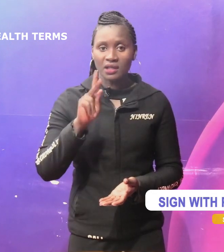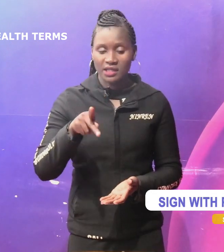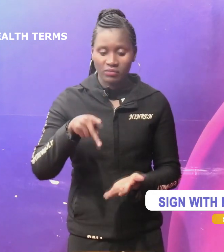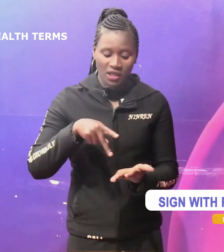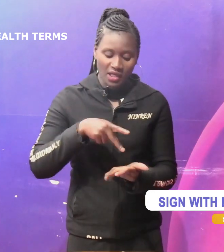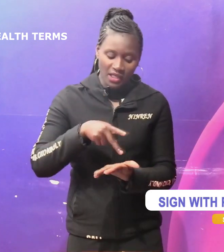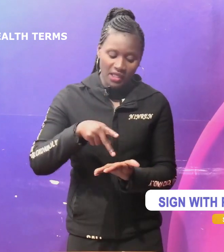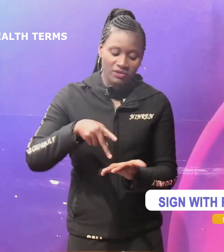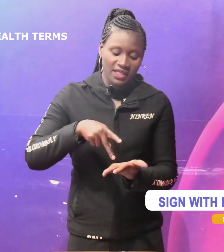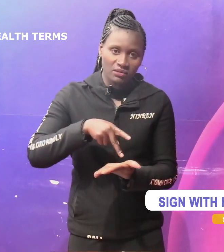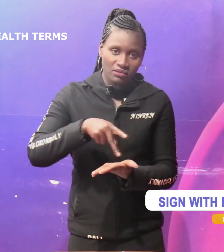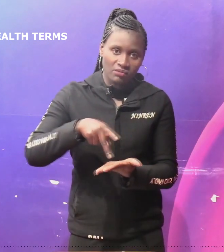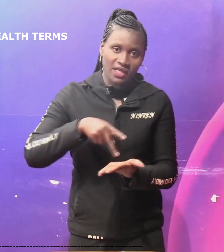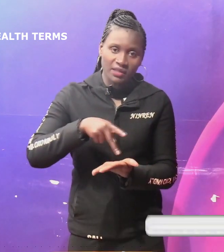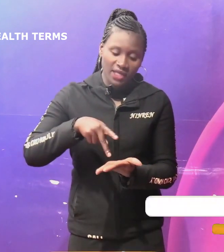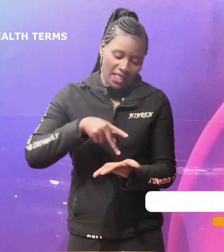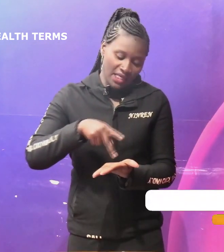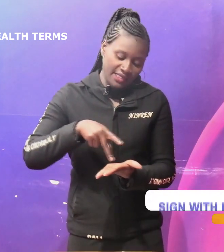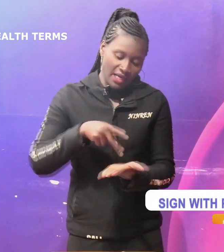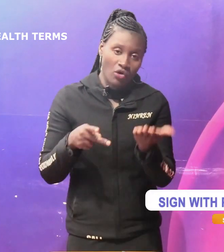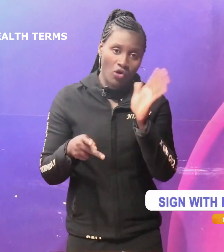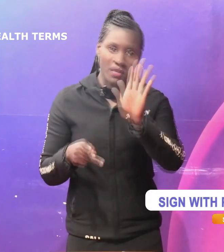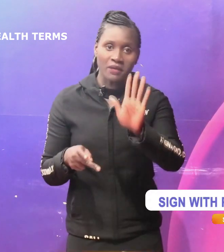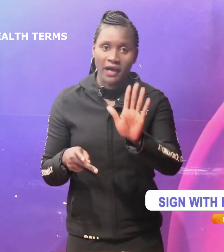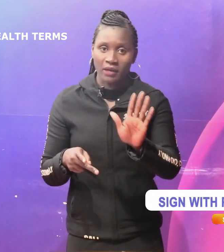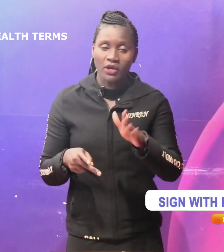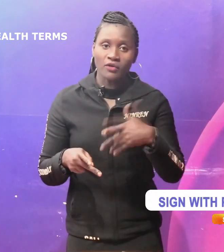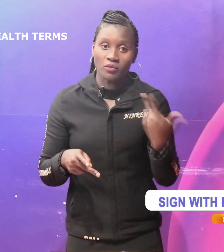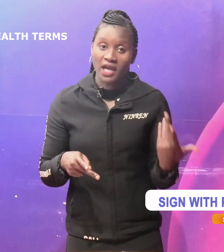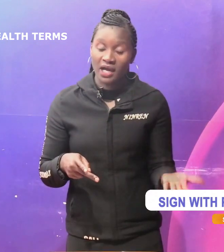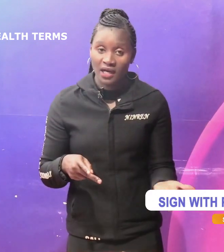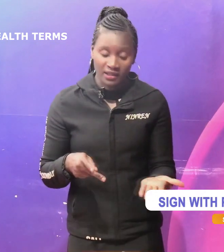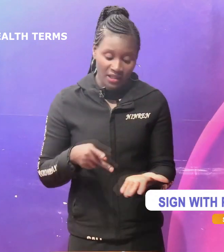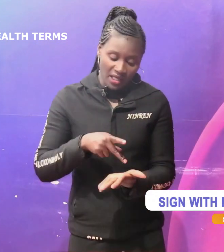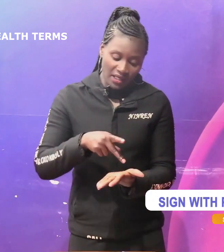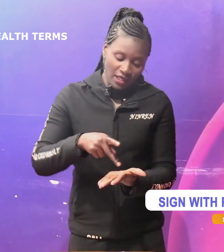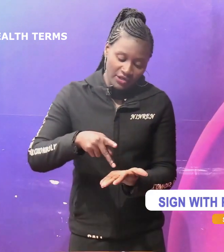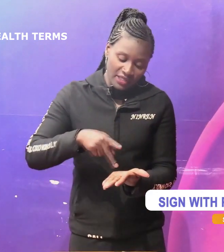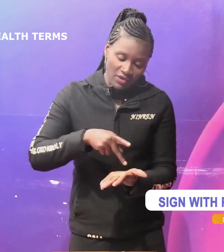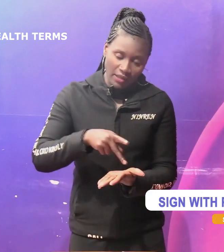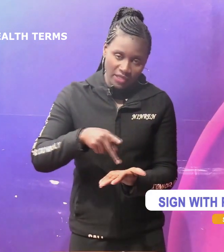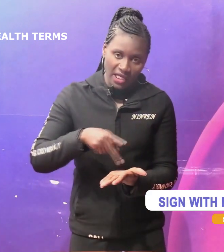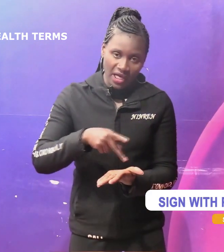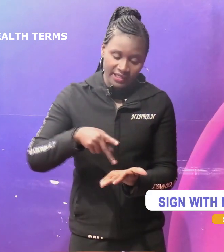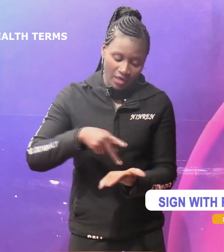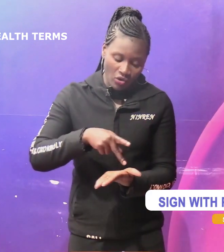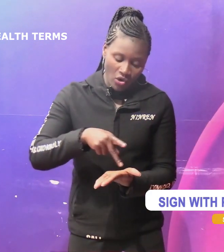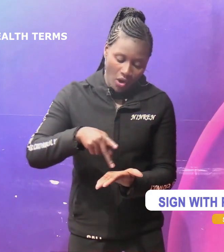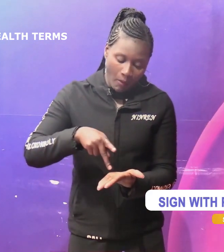P and then you just make something like a circle, open palm from the other hand, and then you just make something like a circle.